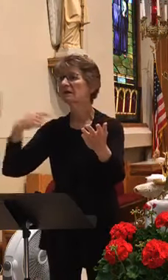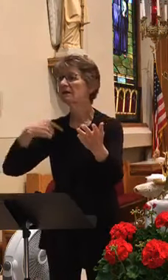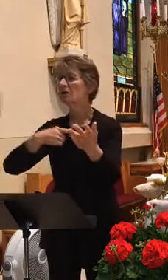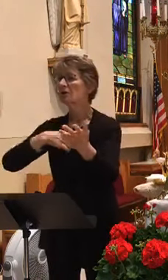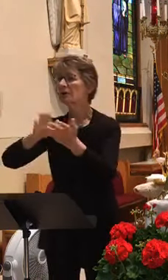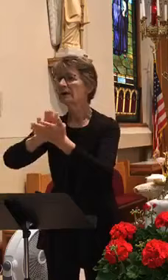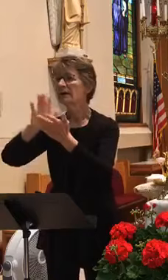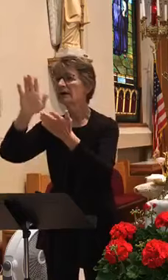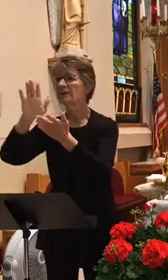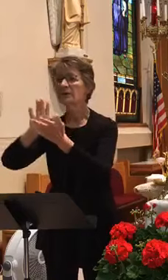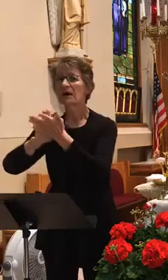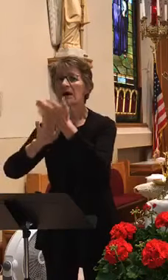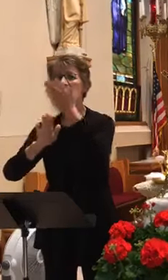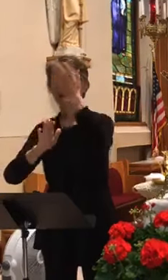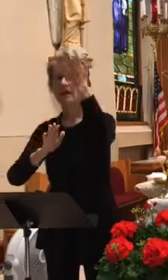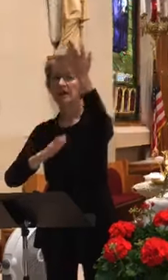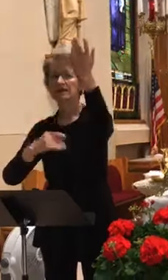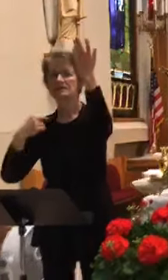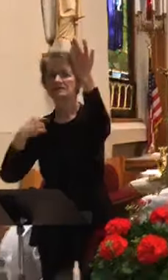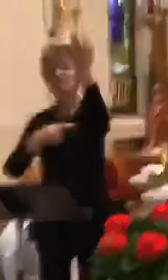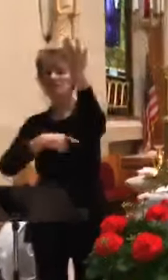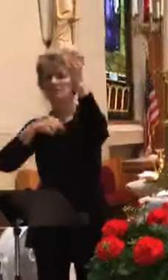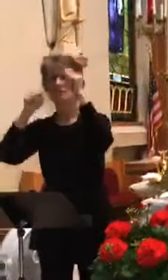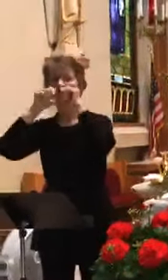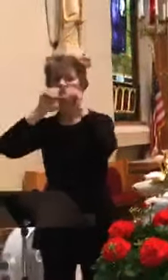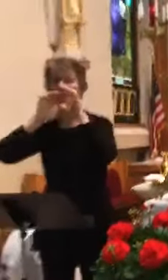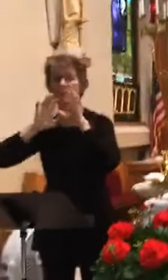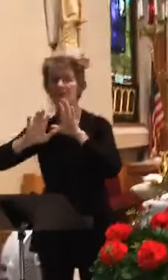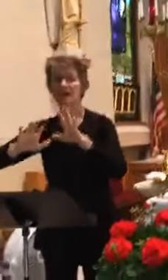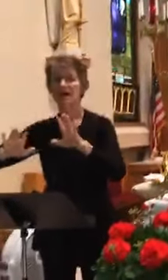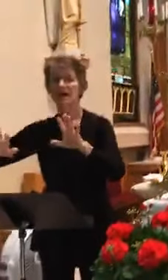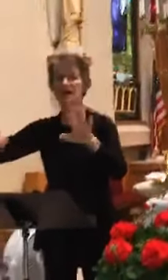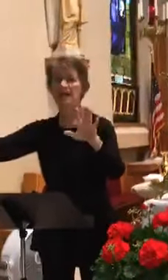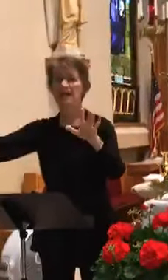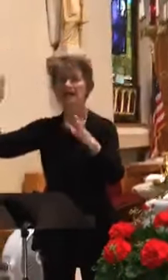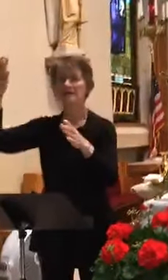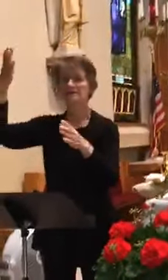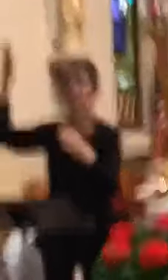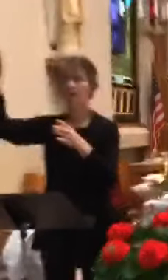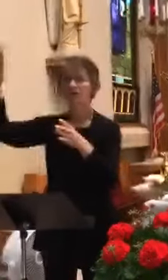goodwill. We praise.